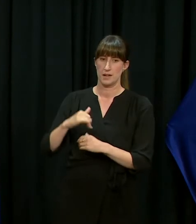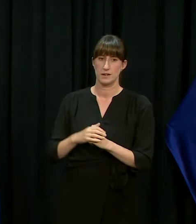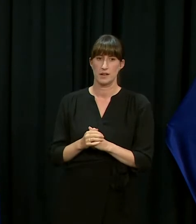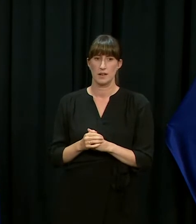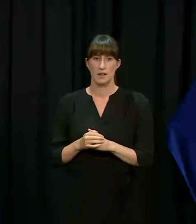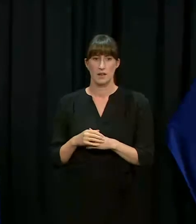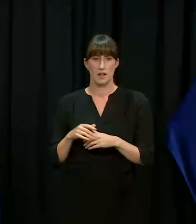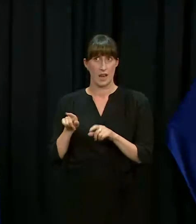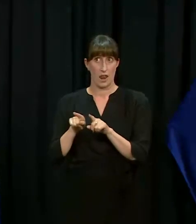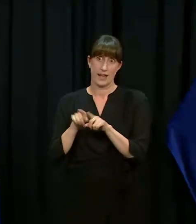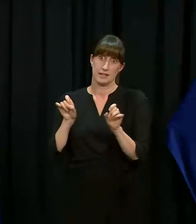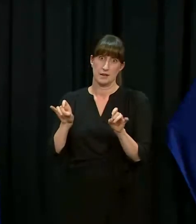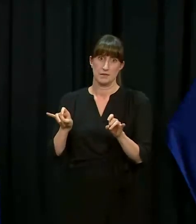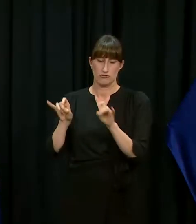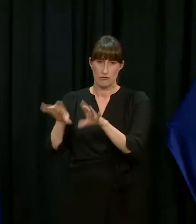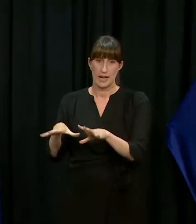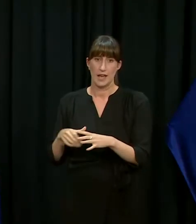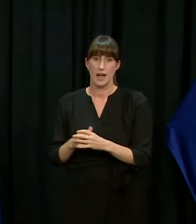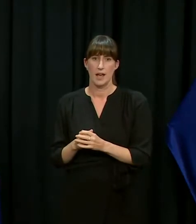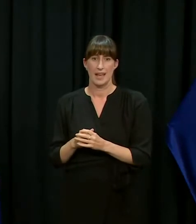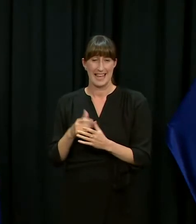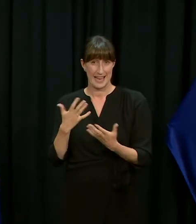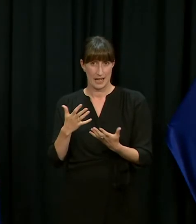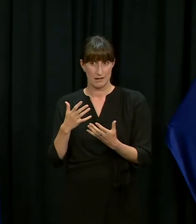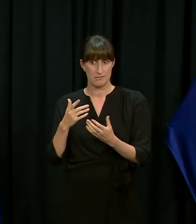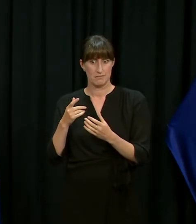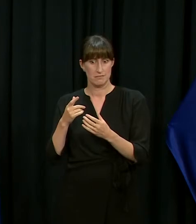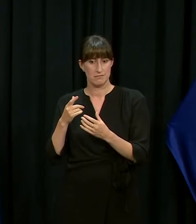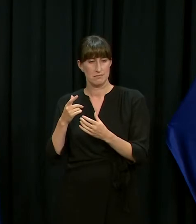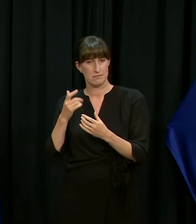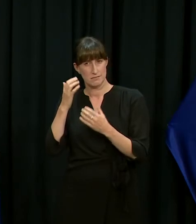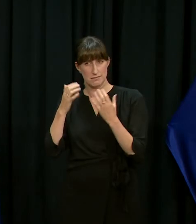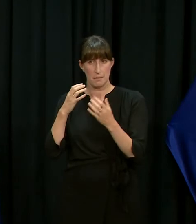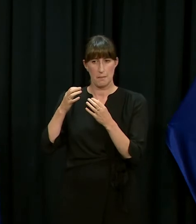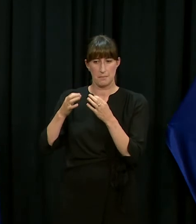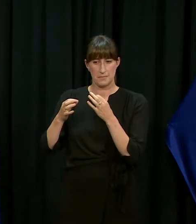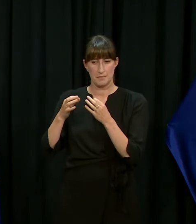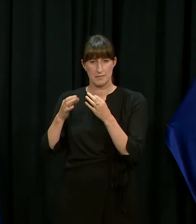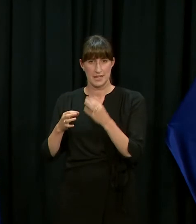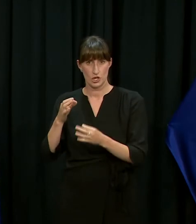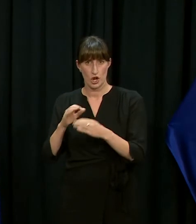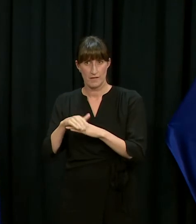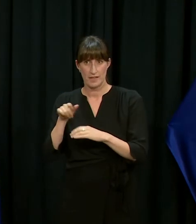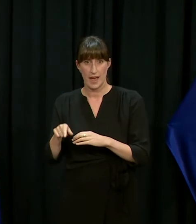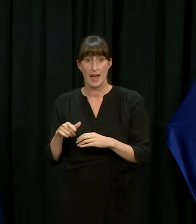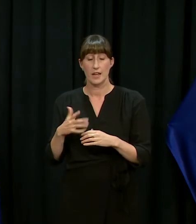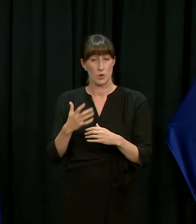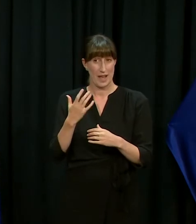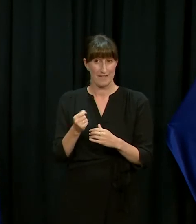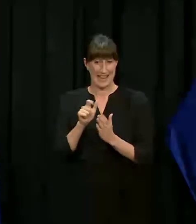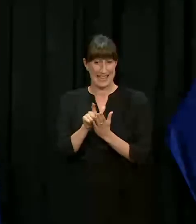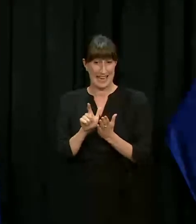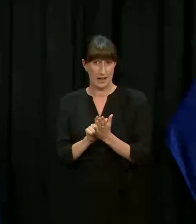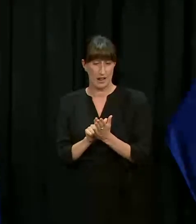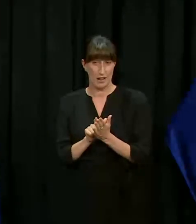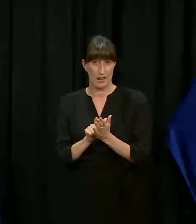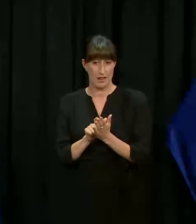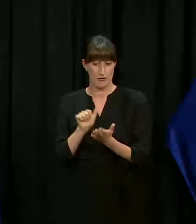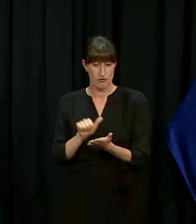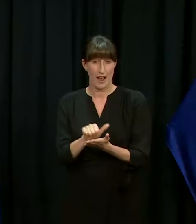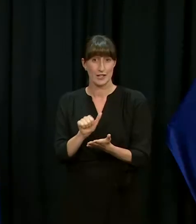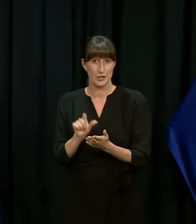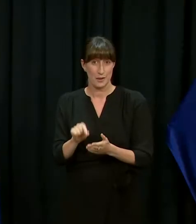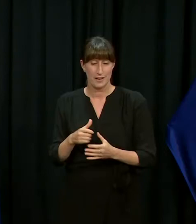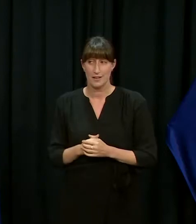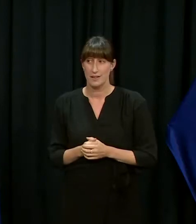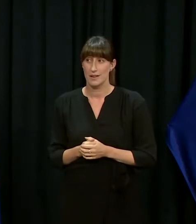your tweaks? And second of all, would you have a legal basis to do that without breaching your rights? What has been raised with me every